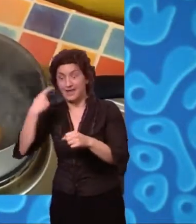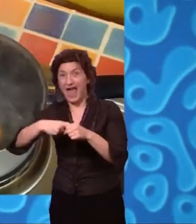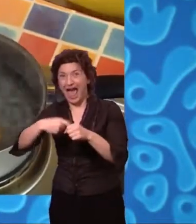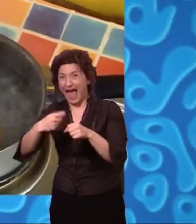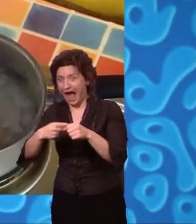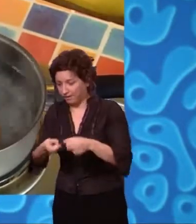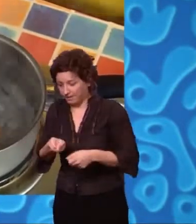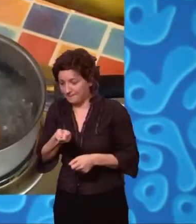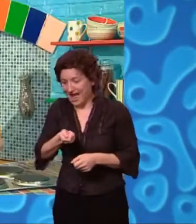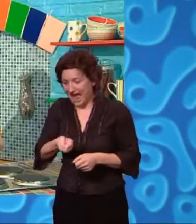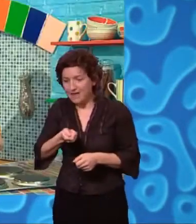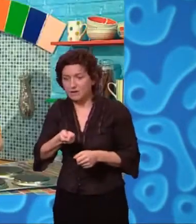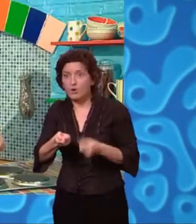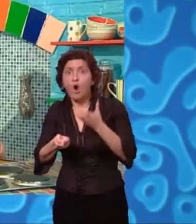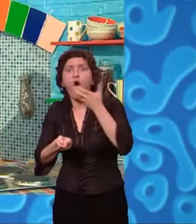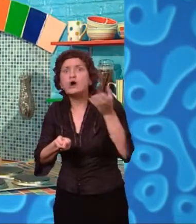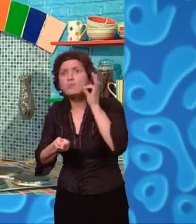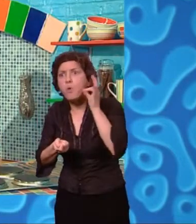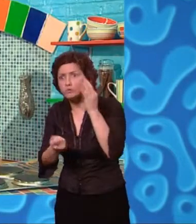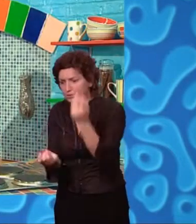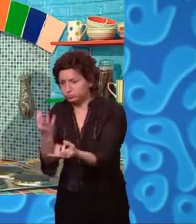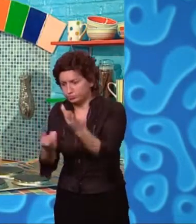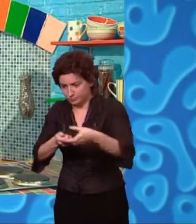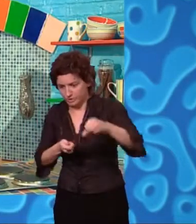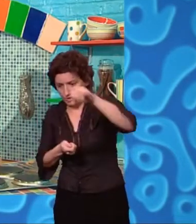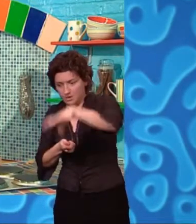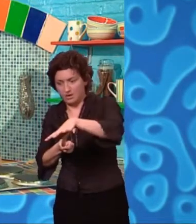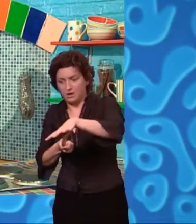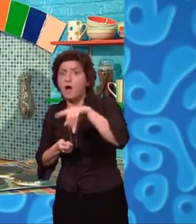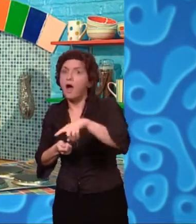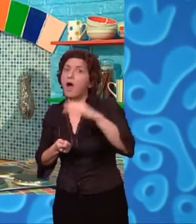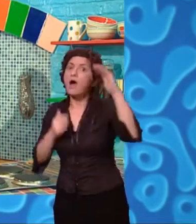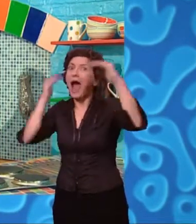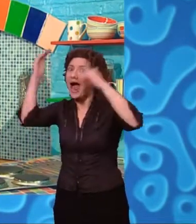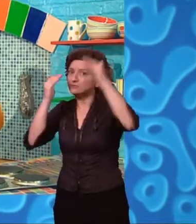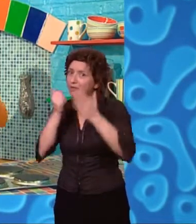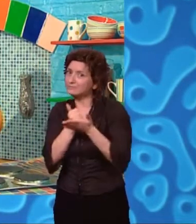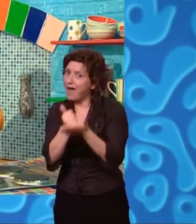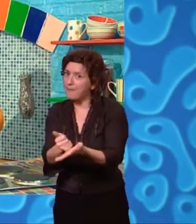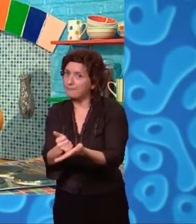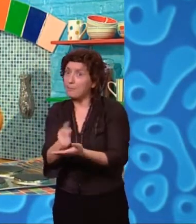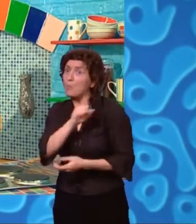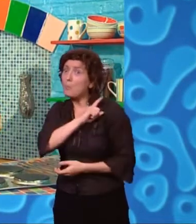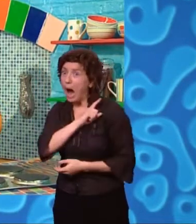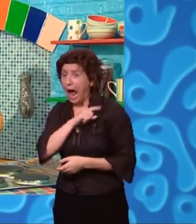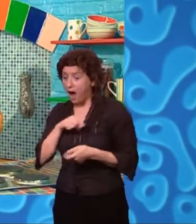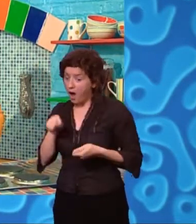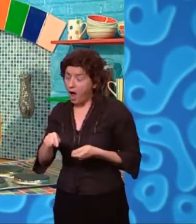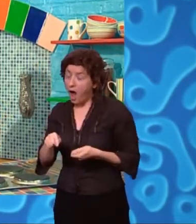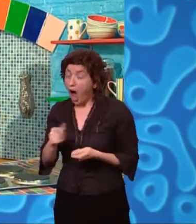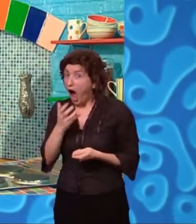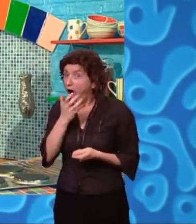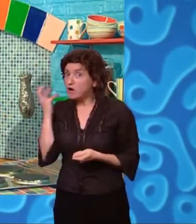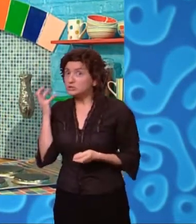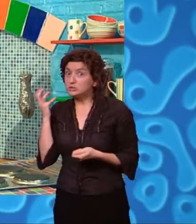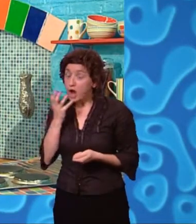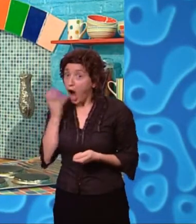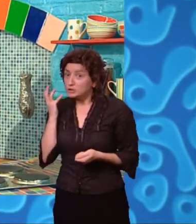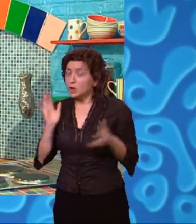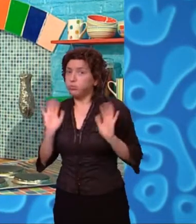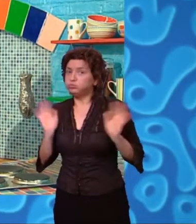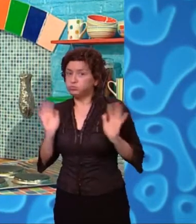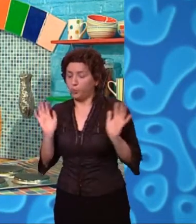10 minutes. And this is a job for your grown-up helper to do because it's a hob job and the hob is hot, hot,